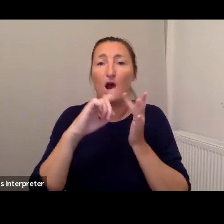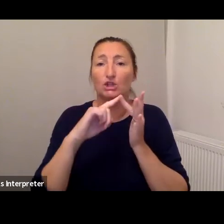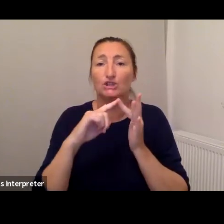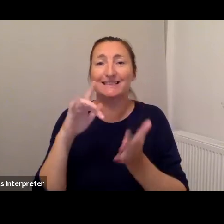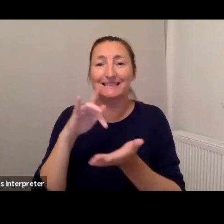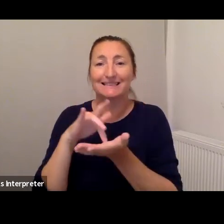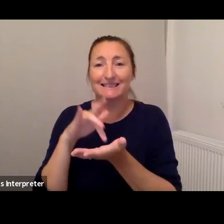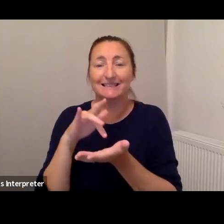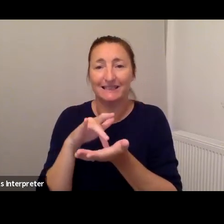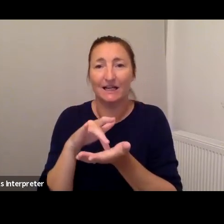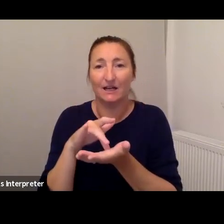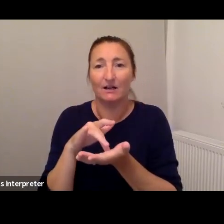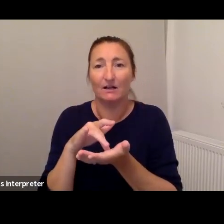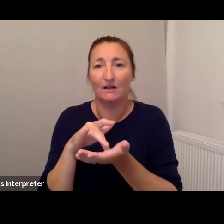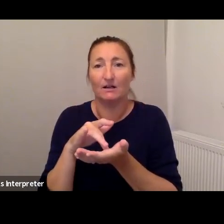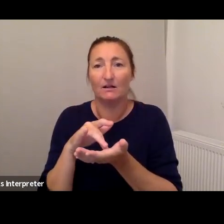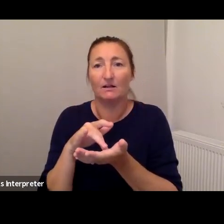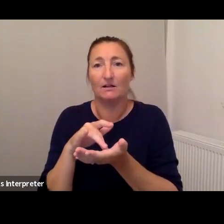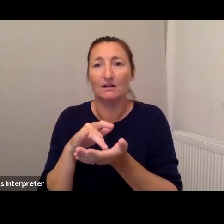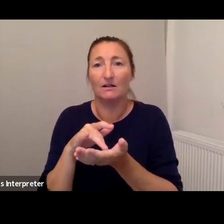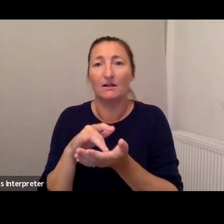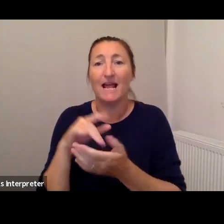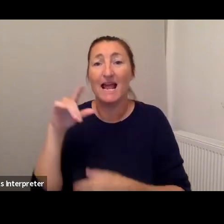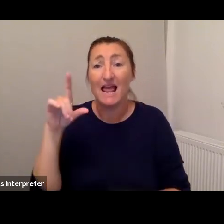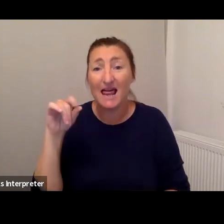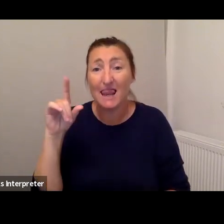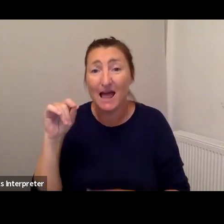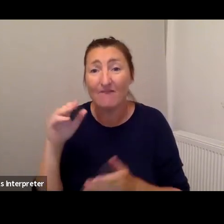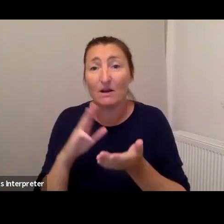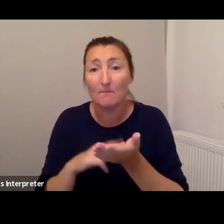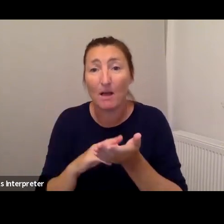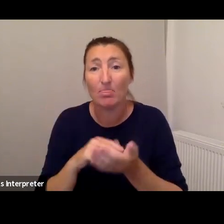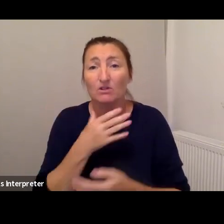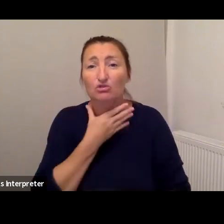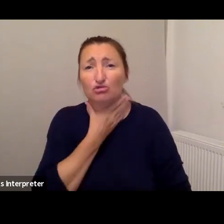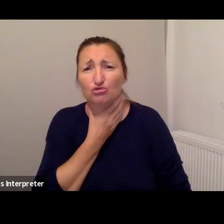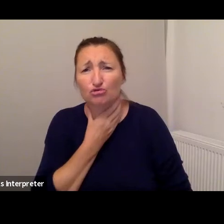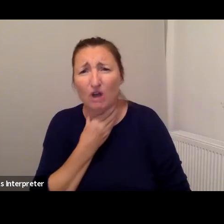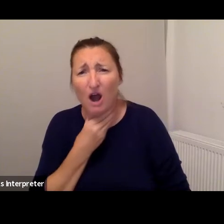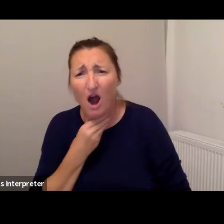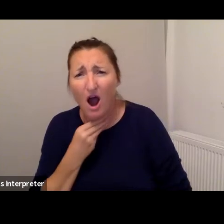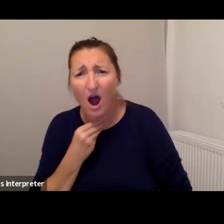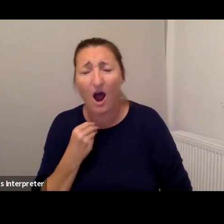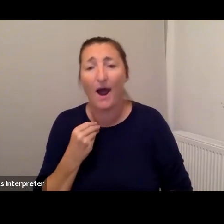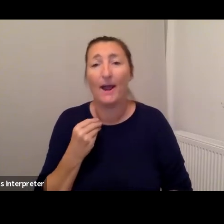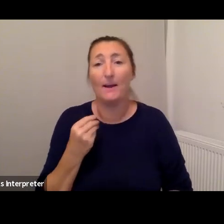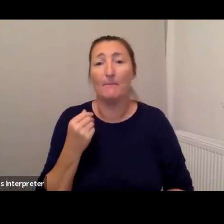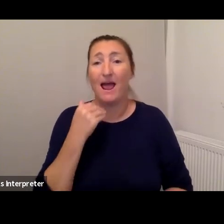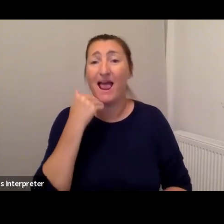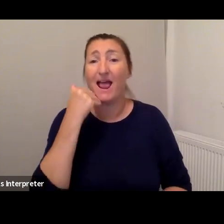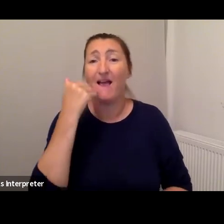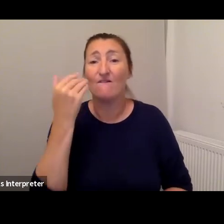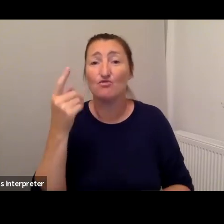it is 11 months of the year a very dry desert. But 1 month of the